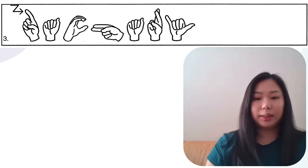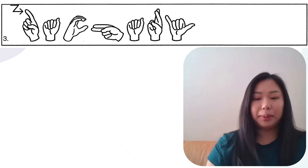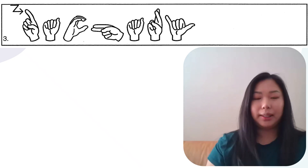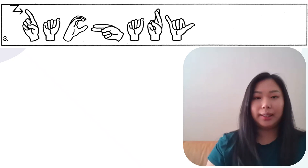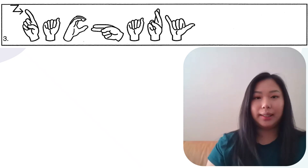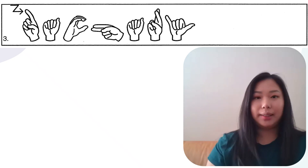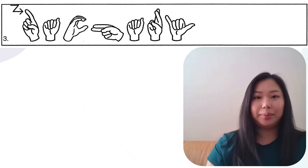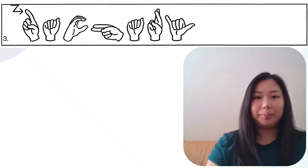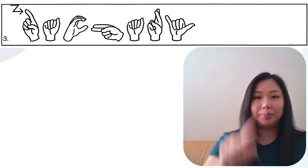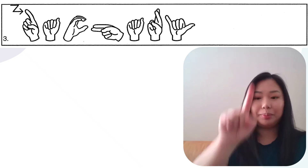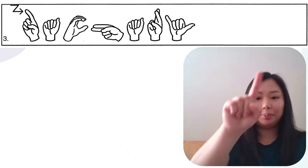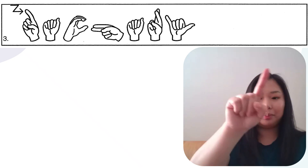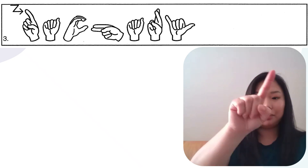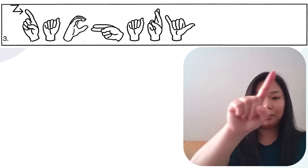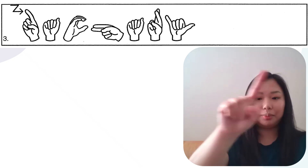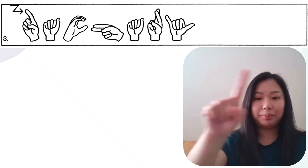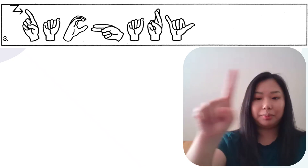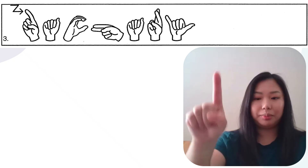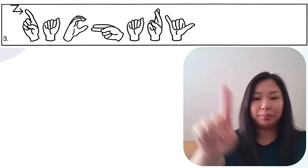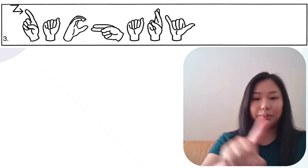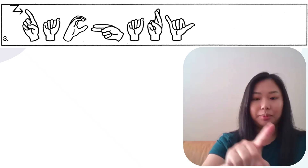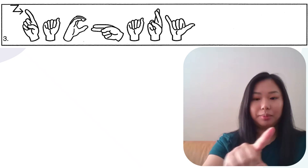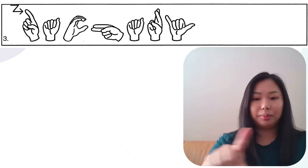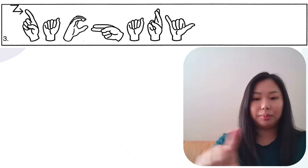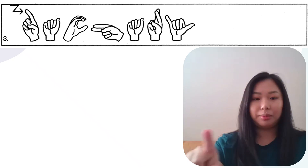I'll spell it again.